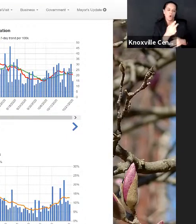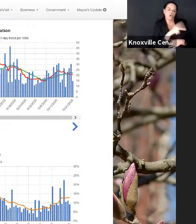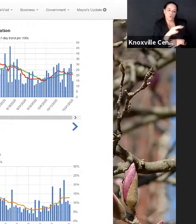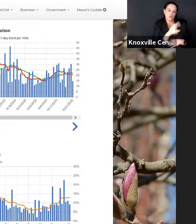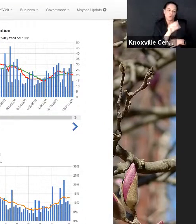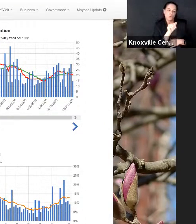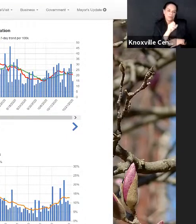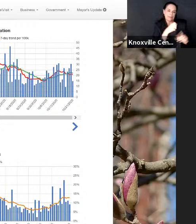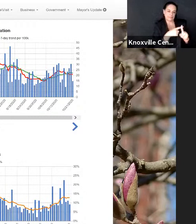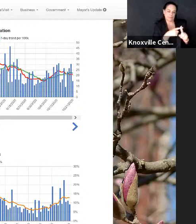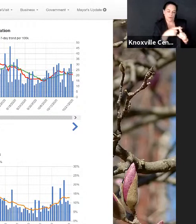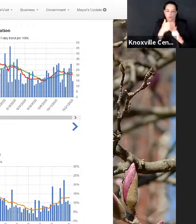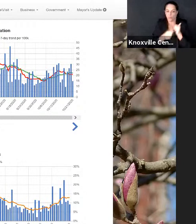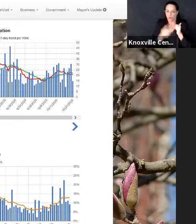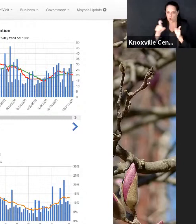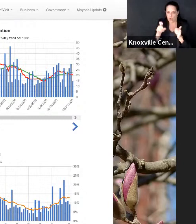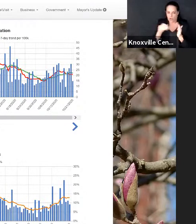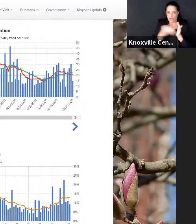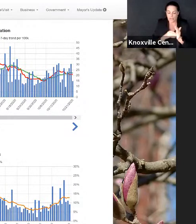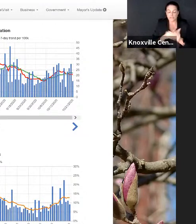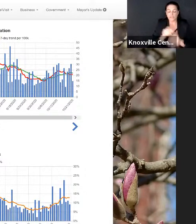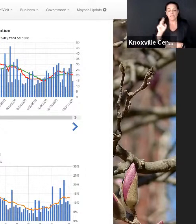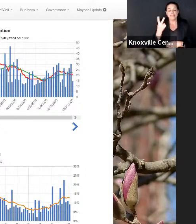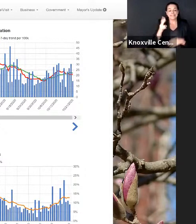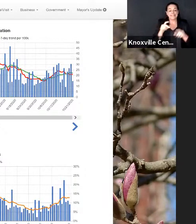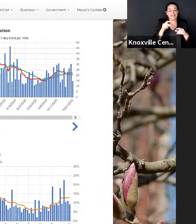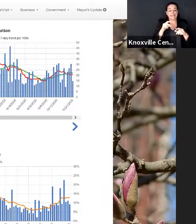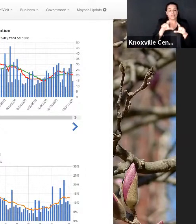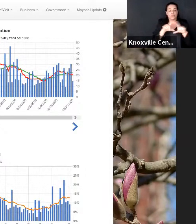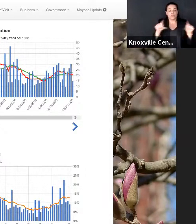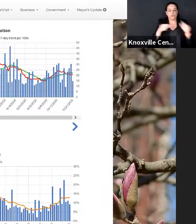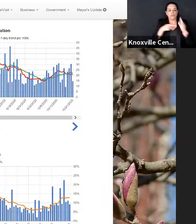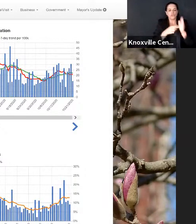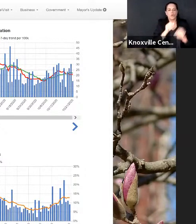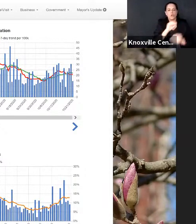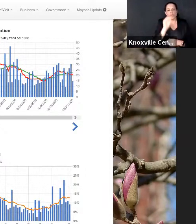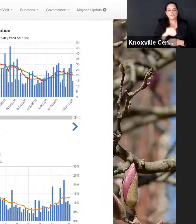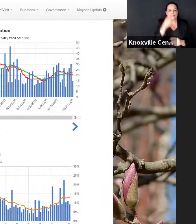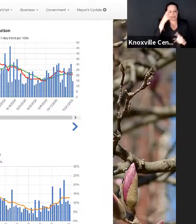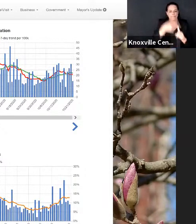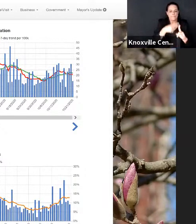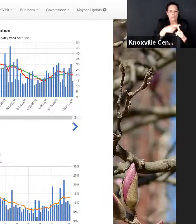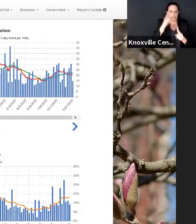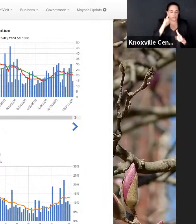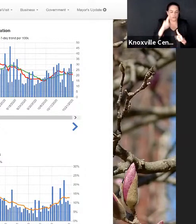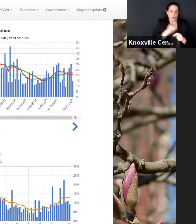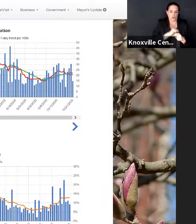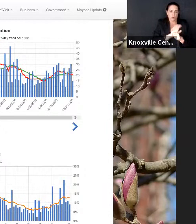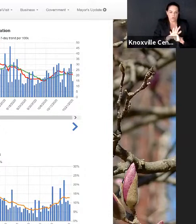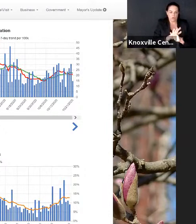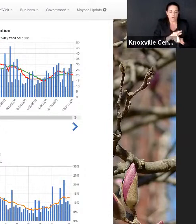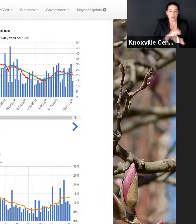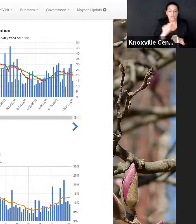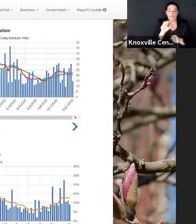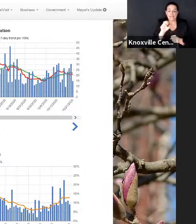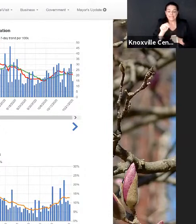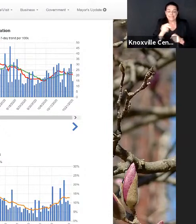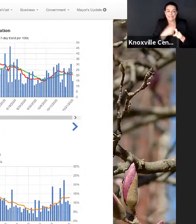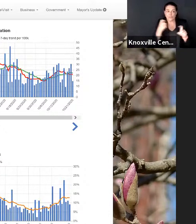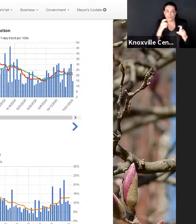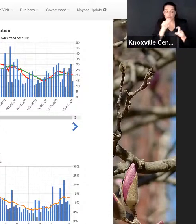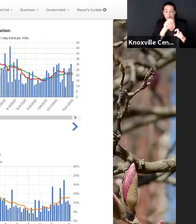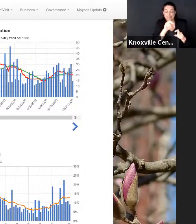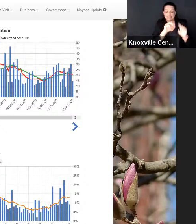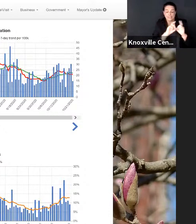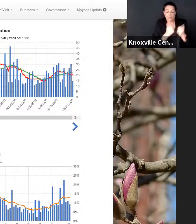100,000. The second chart shows the percent positive for COVID-19. This data is received by the Tennessee Department of Health, and